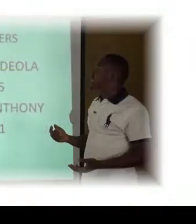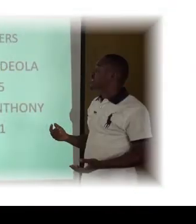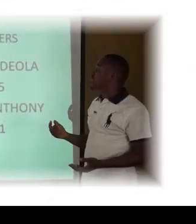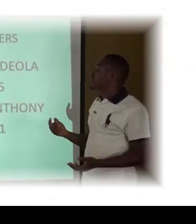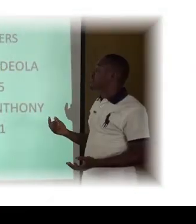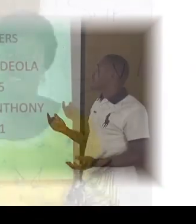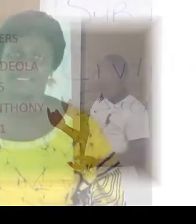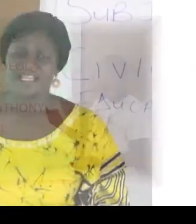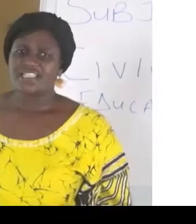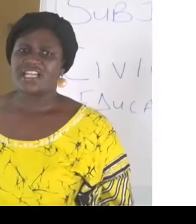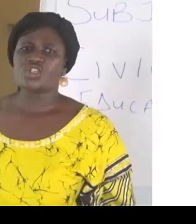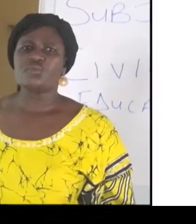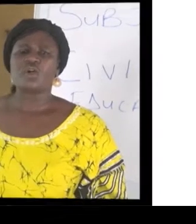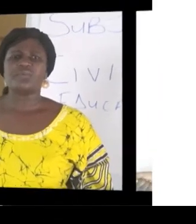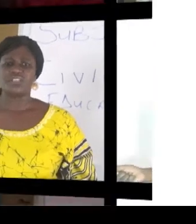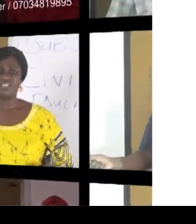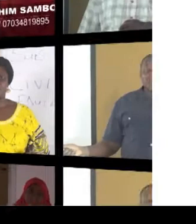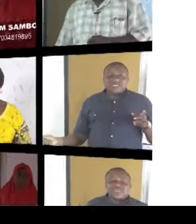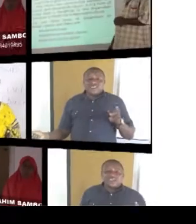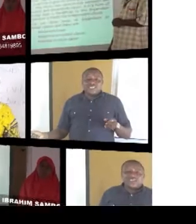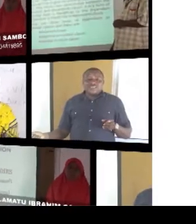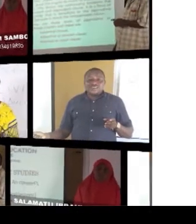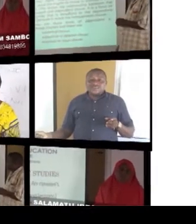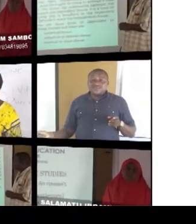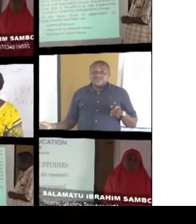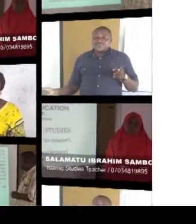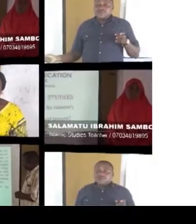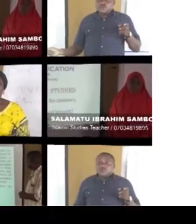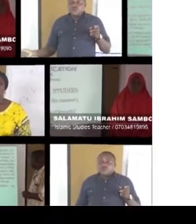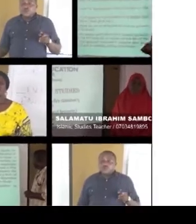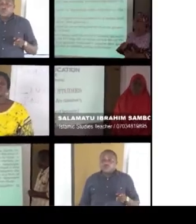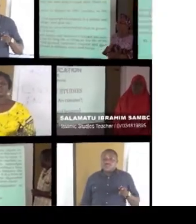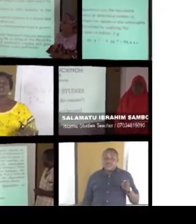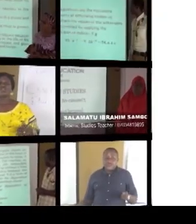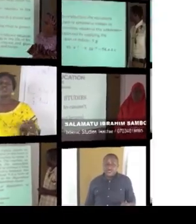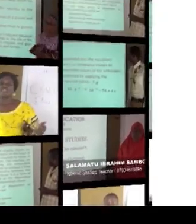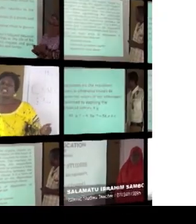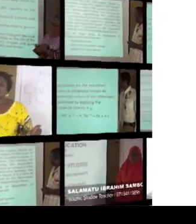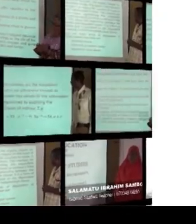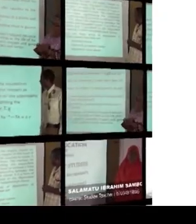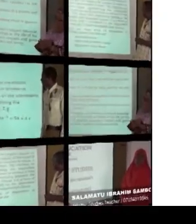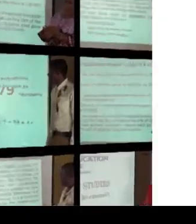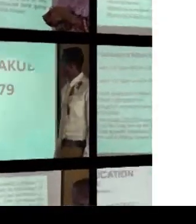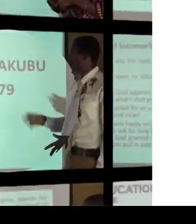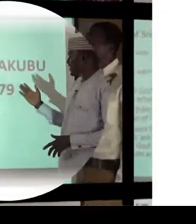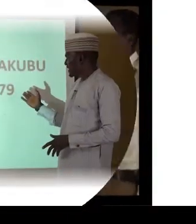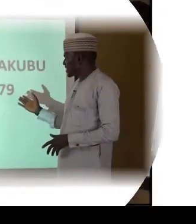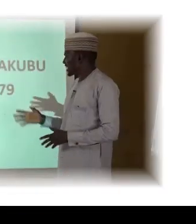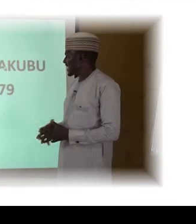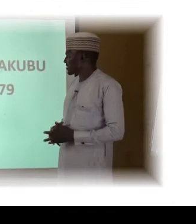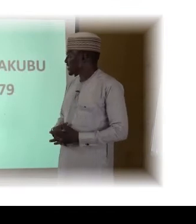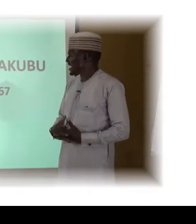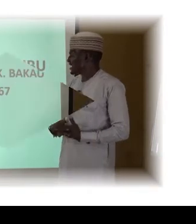making presentations will always provide their names and phone numbers during each presentation, and they can be contacted for questions,